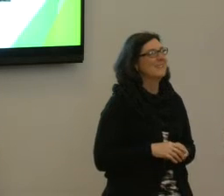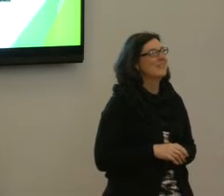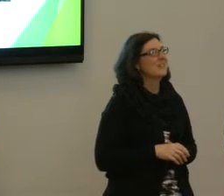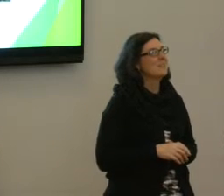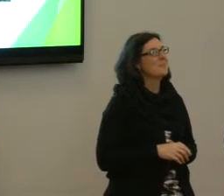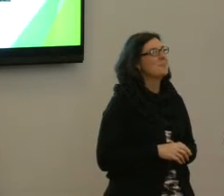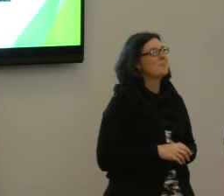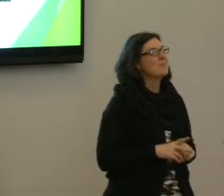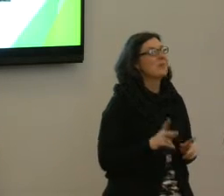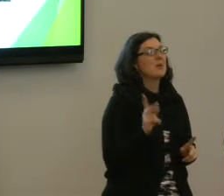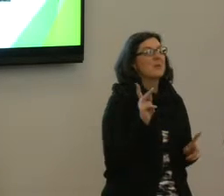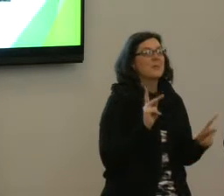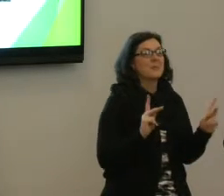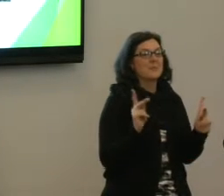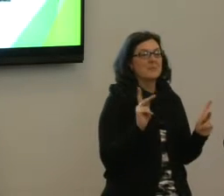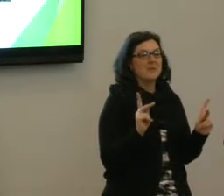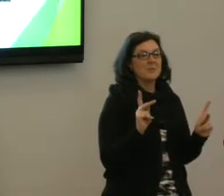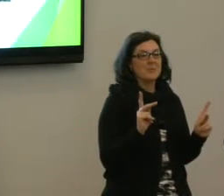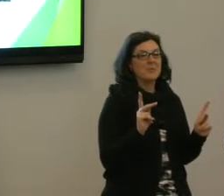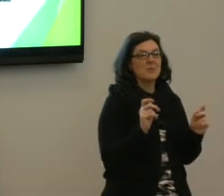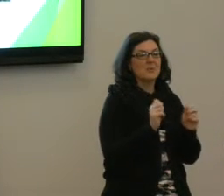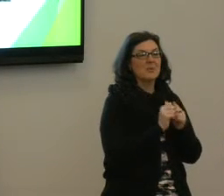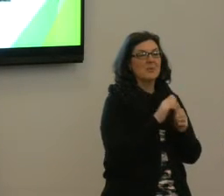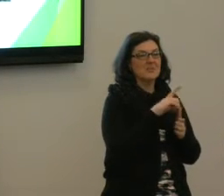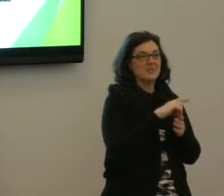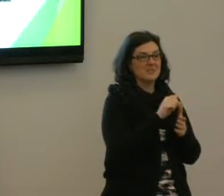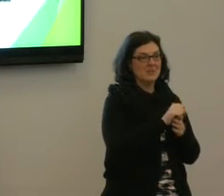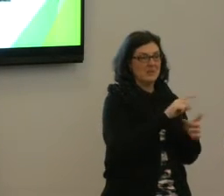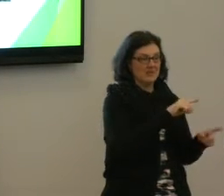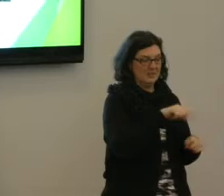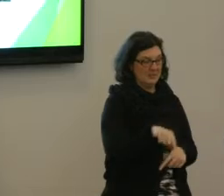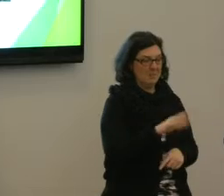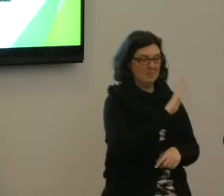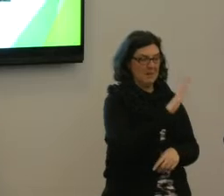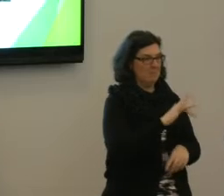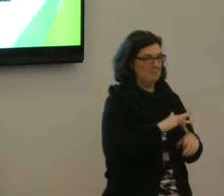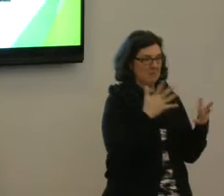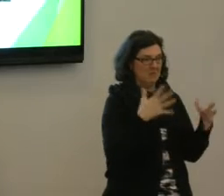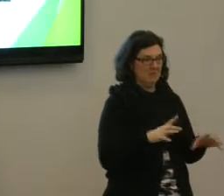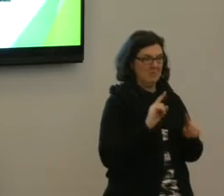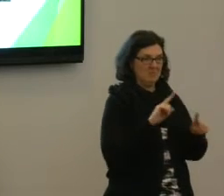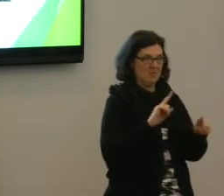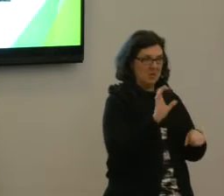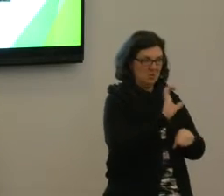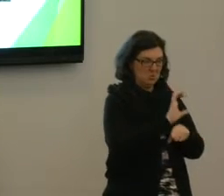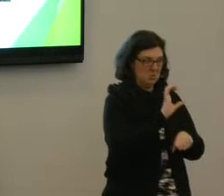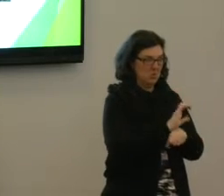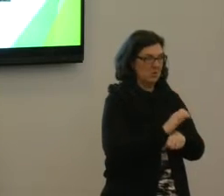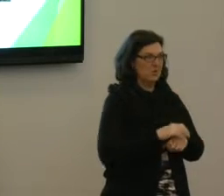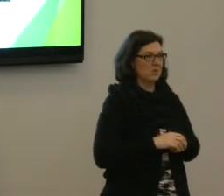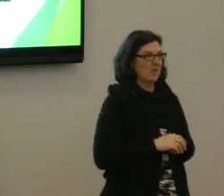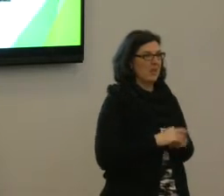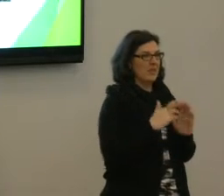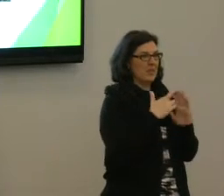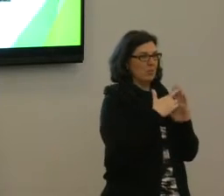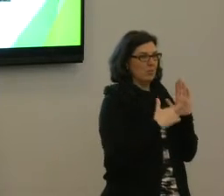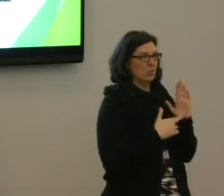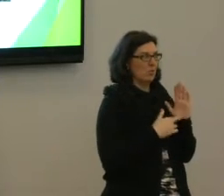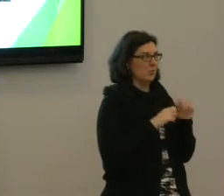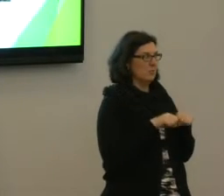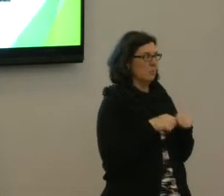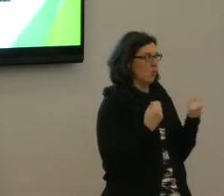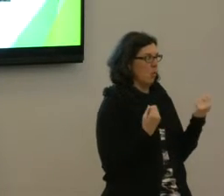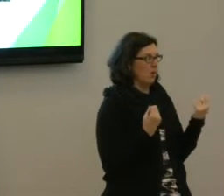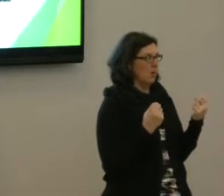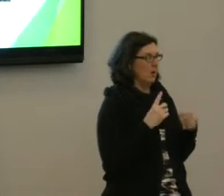with disabilities who've never been part of a church or your church before, and then they break an unspoken rule